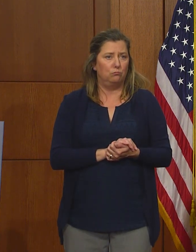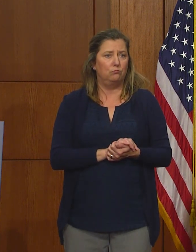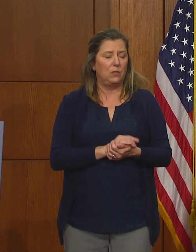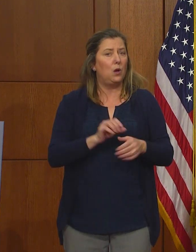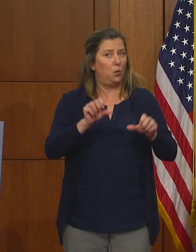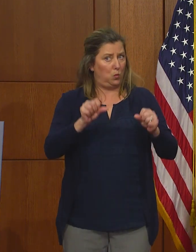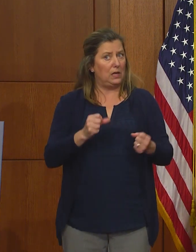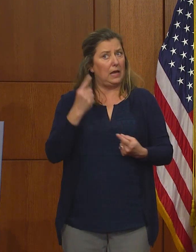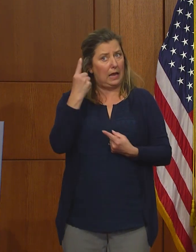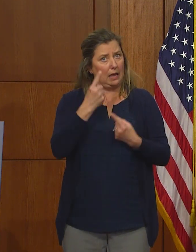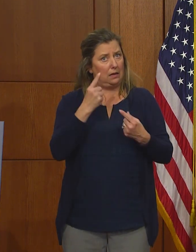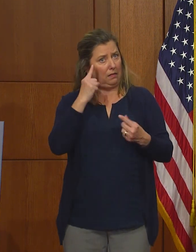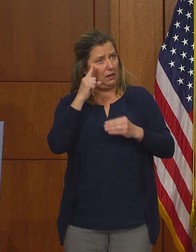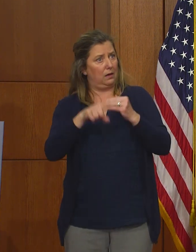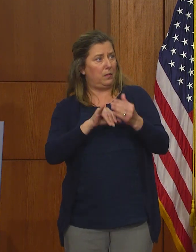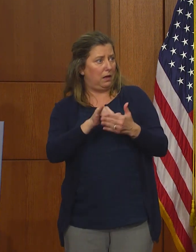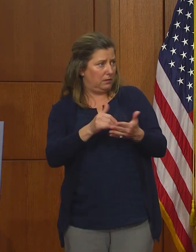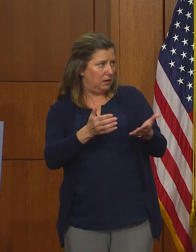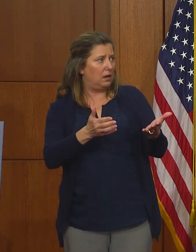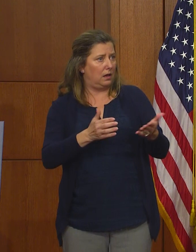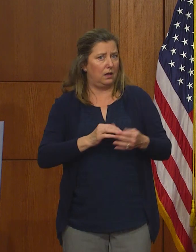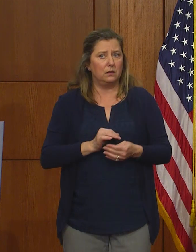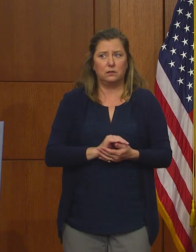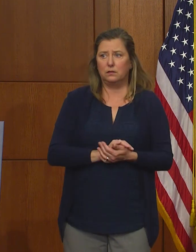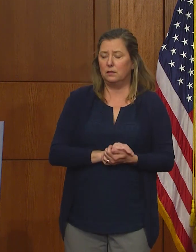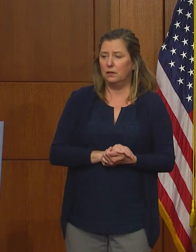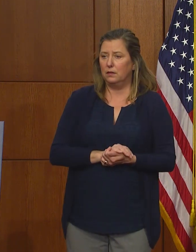that. I don't know.